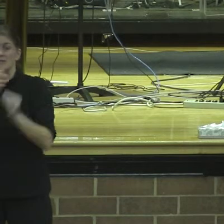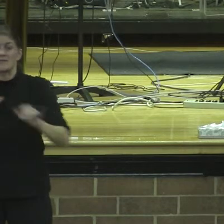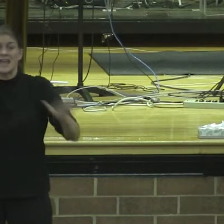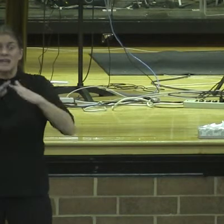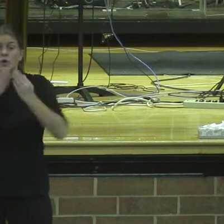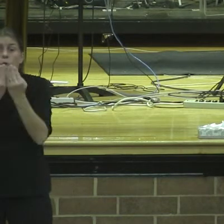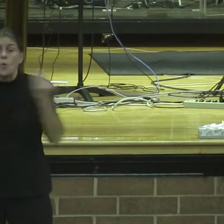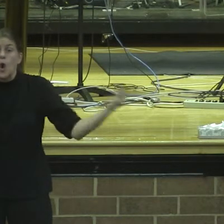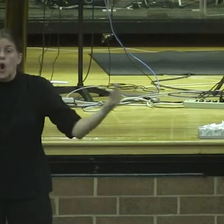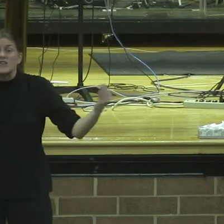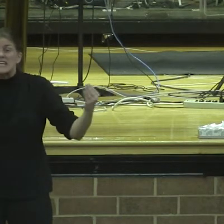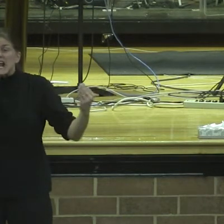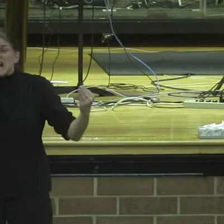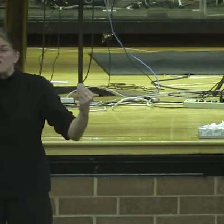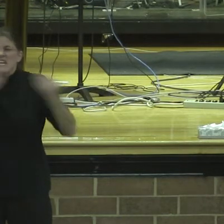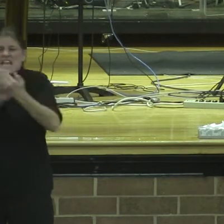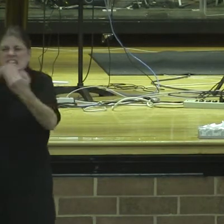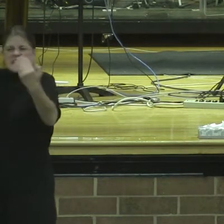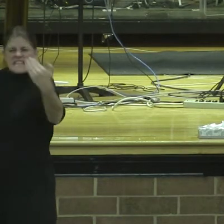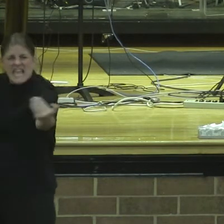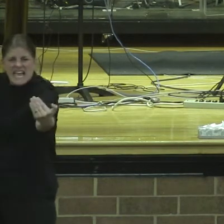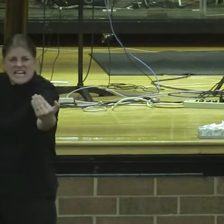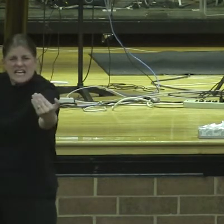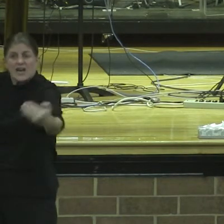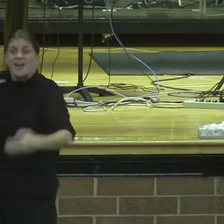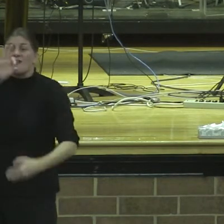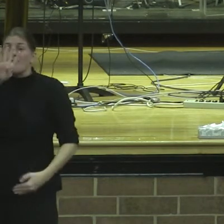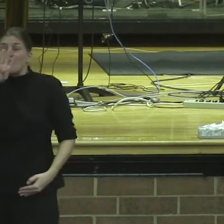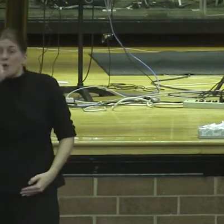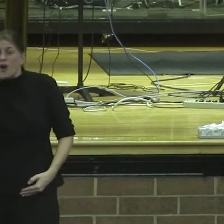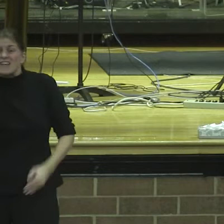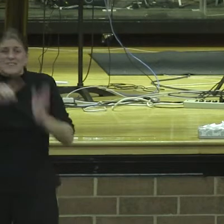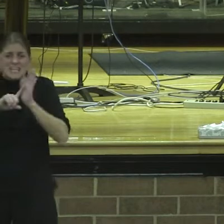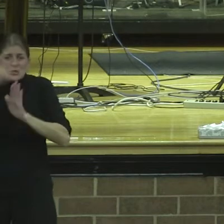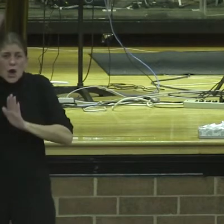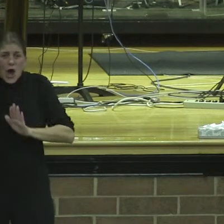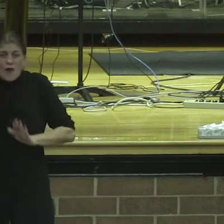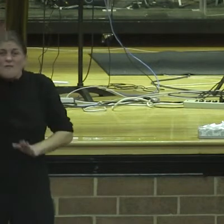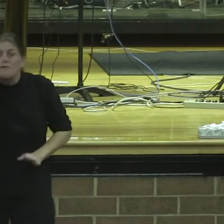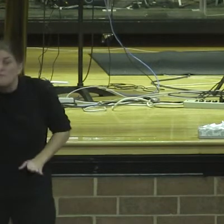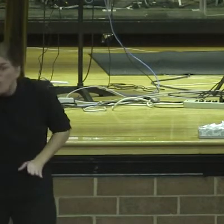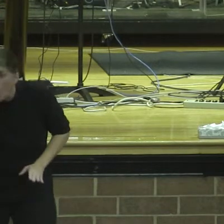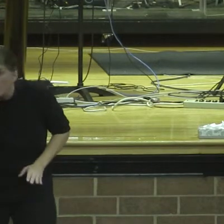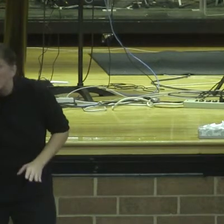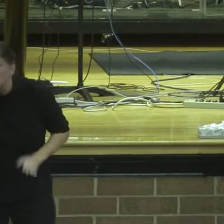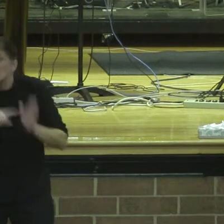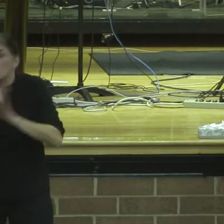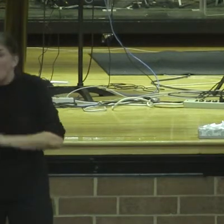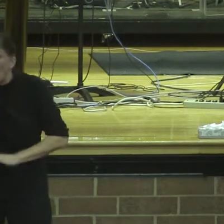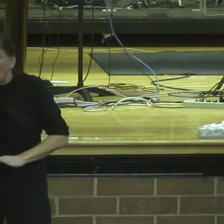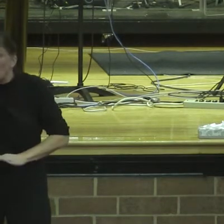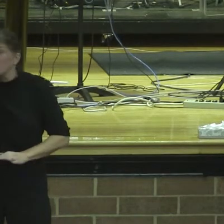feet thick and 40 feet tall. Now, when I did the math, that equals around